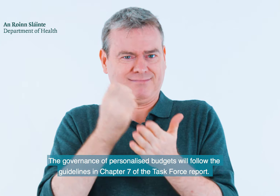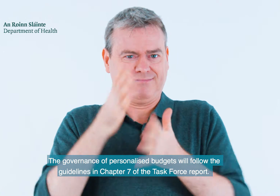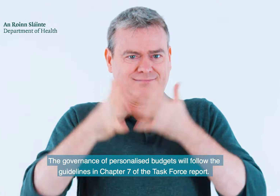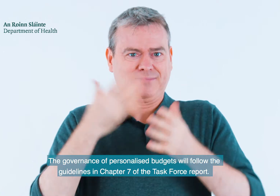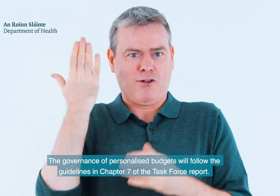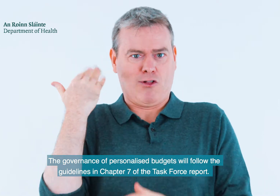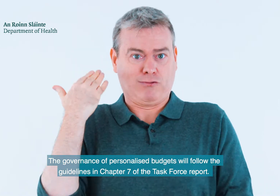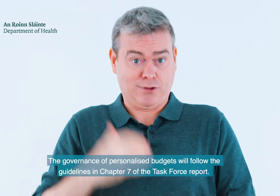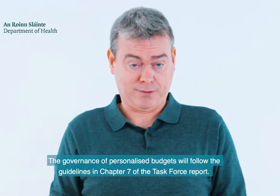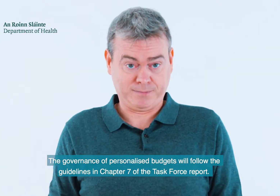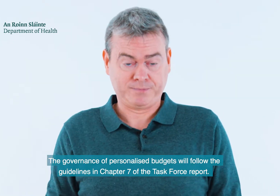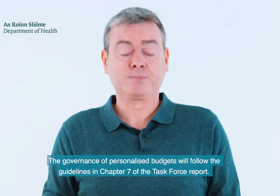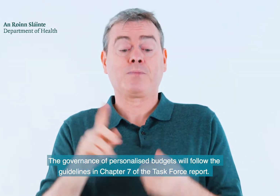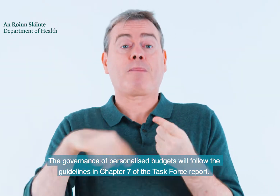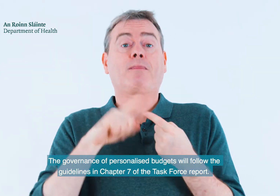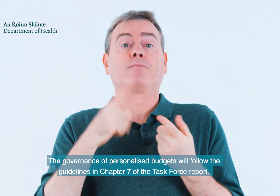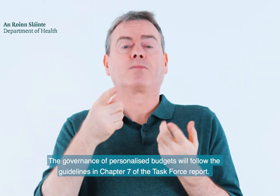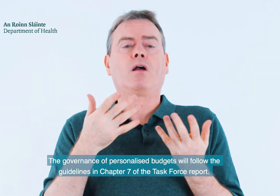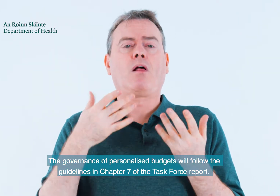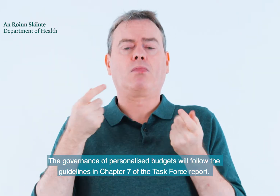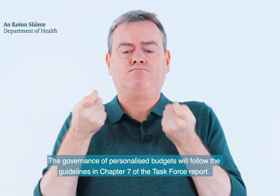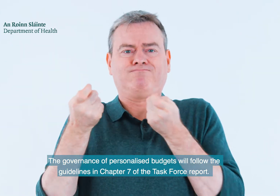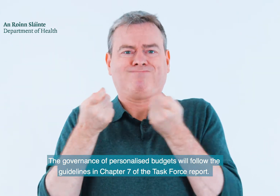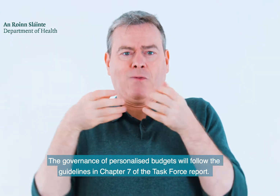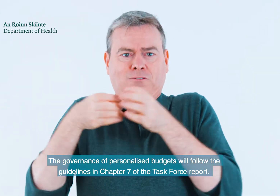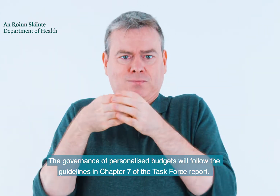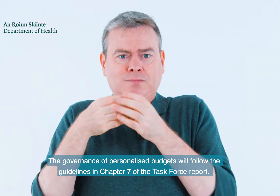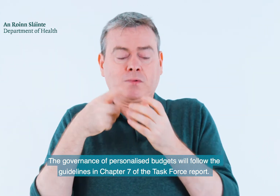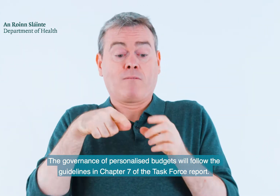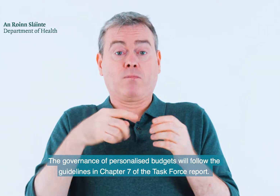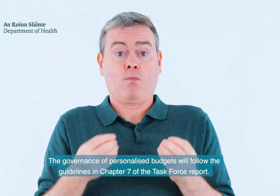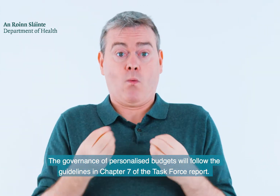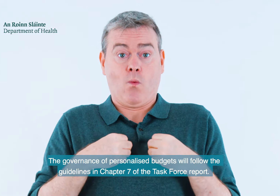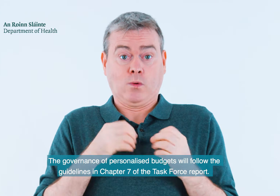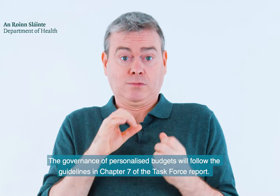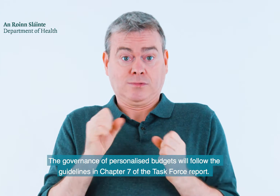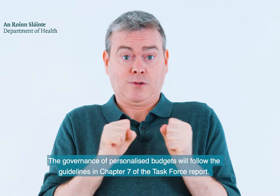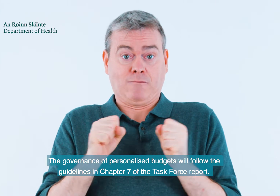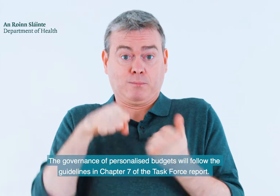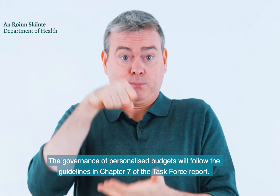The governance of personalised budgets will follow the guidelines in Chapter 7 of the Task Force report.